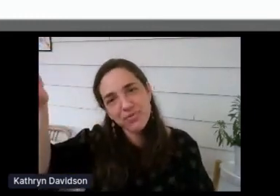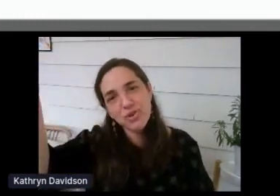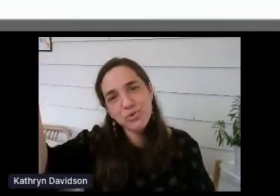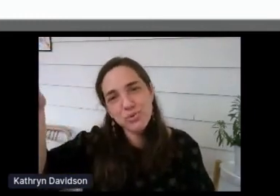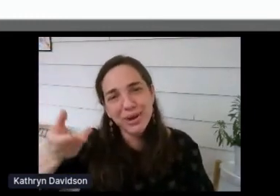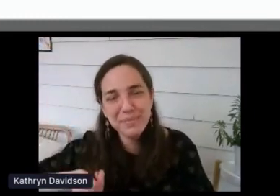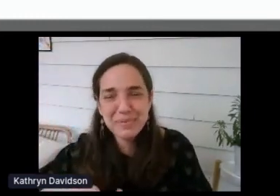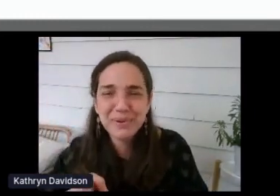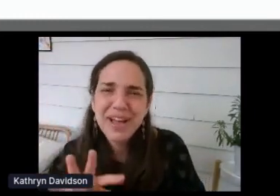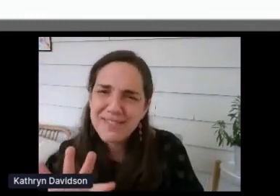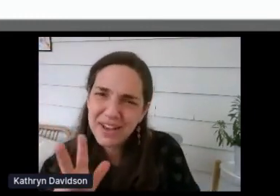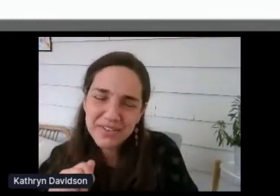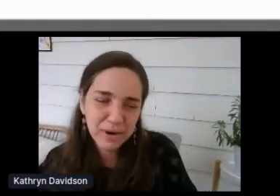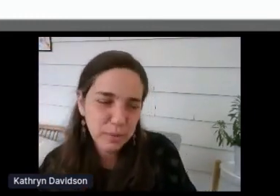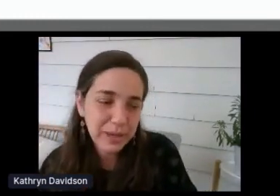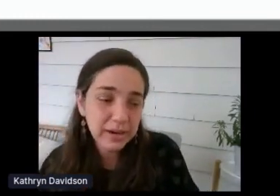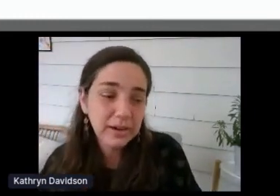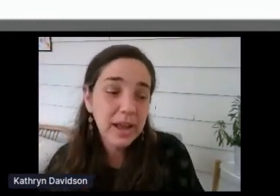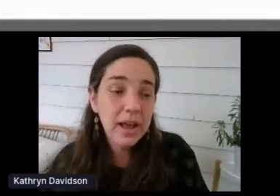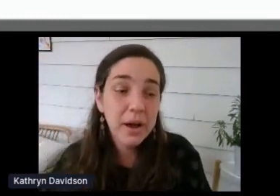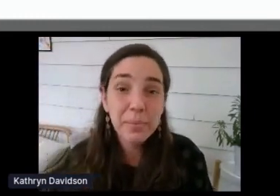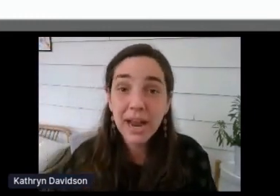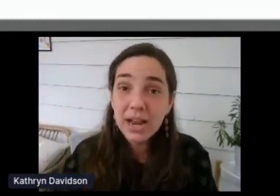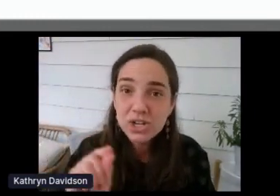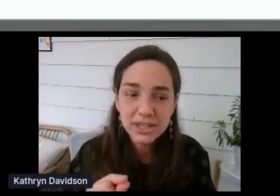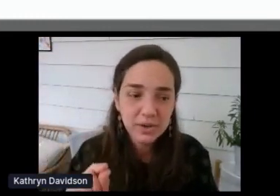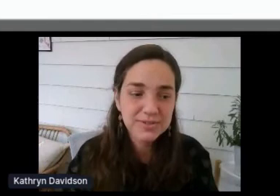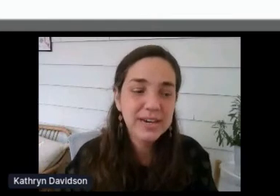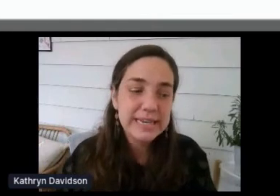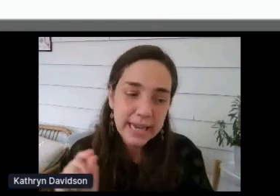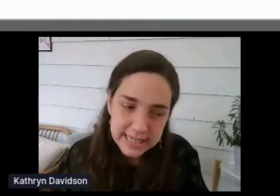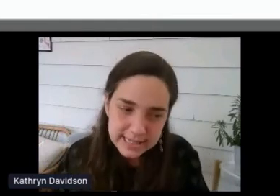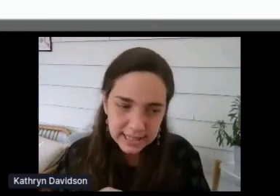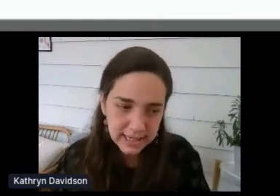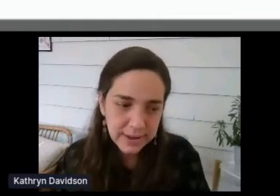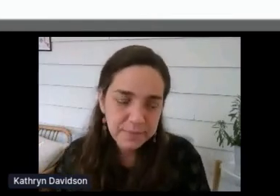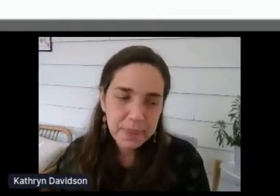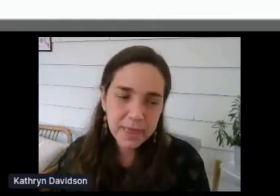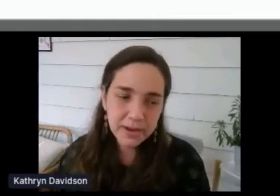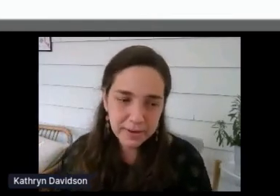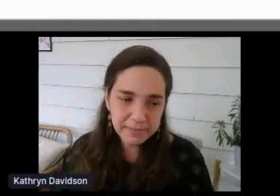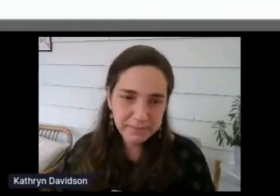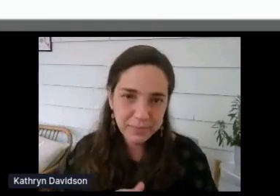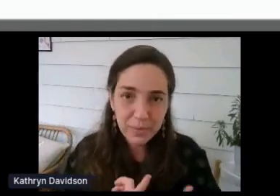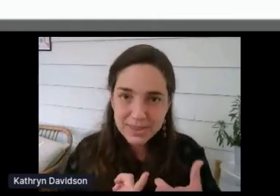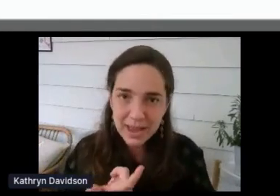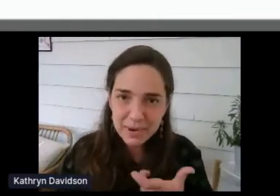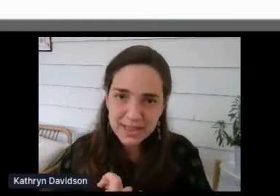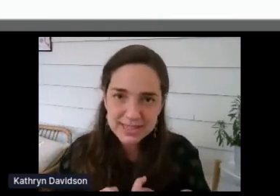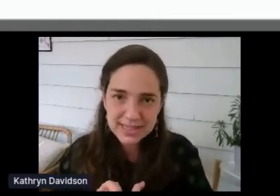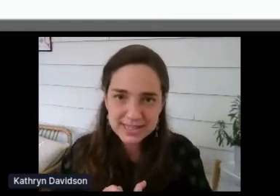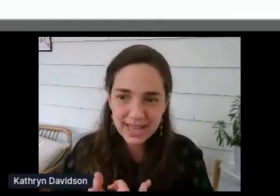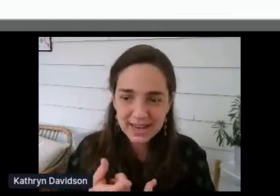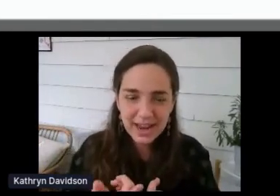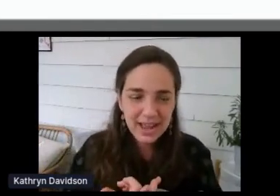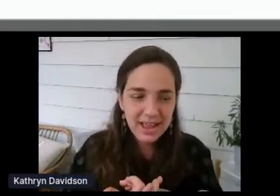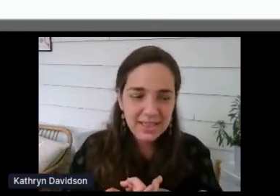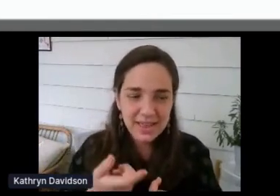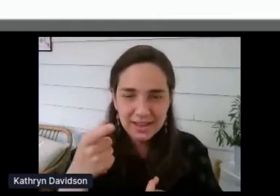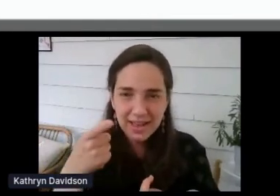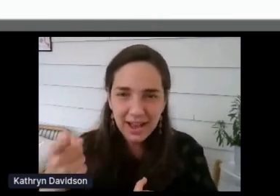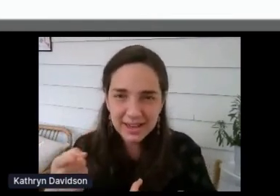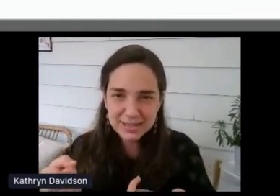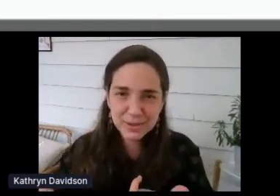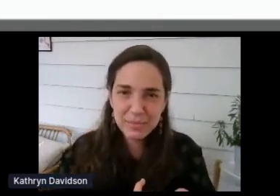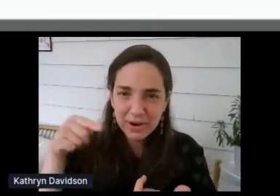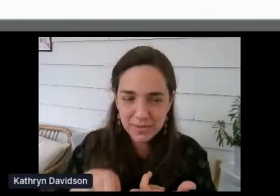up. Few people find that very weird, but it actually goes very nicely with the hypothesis that